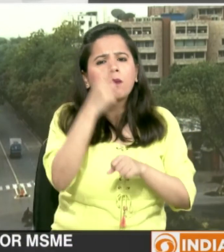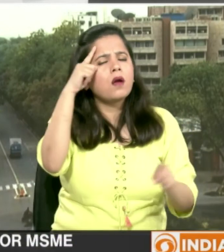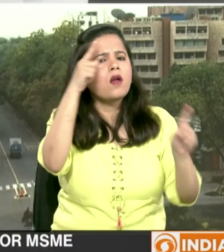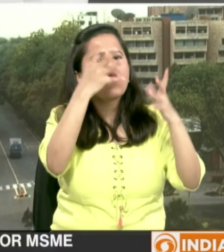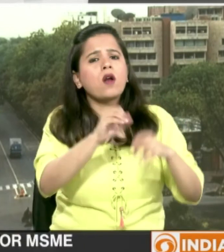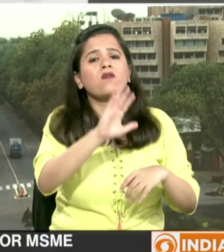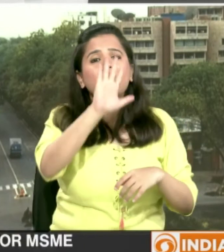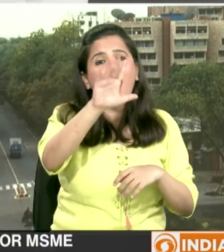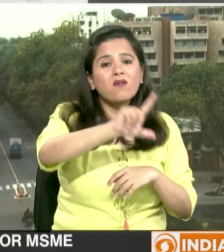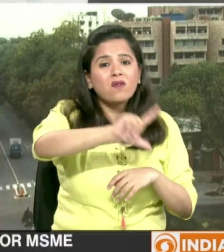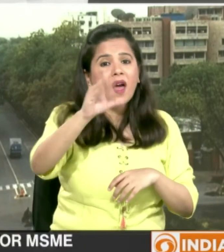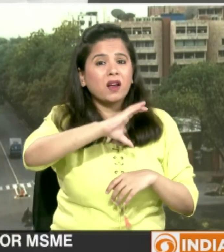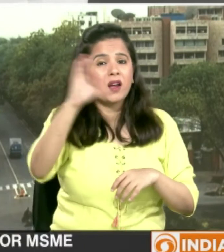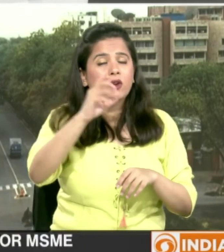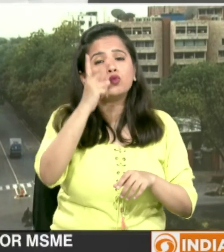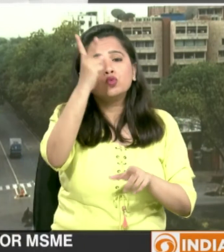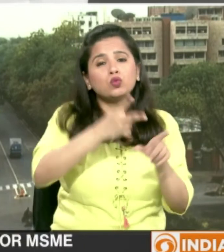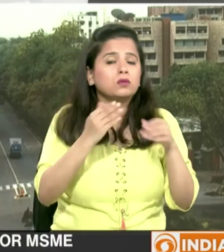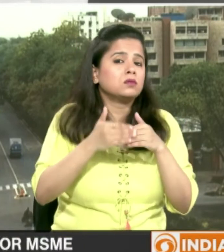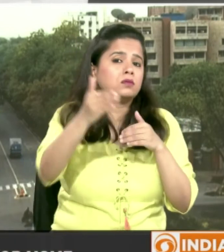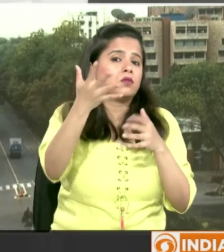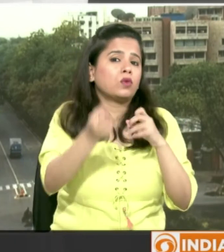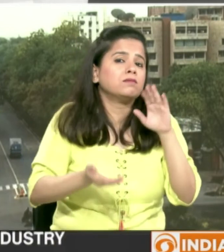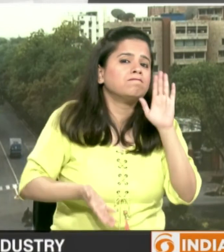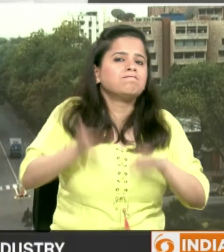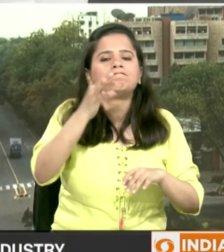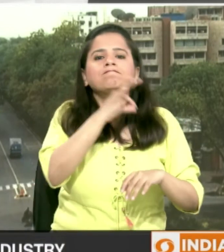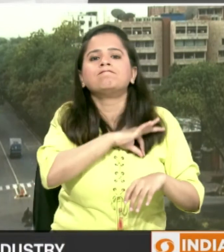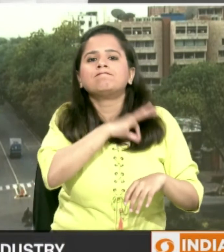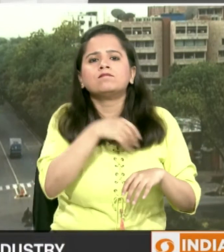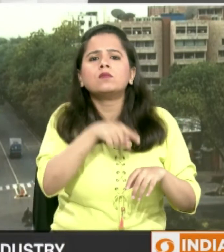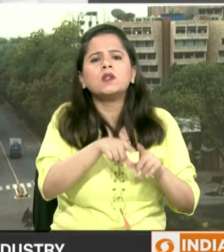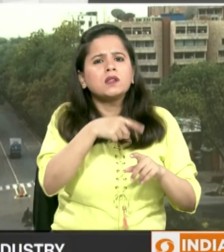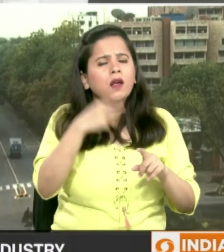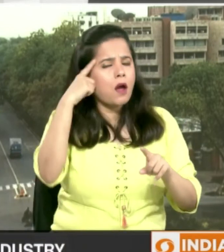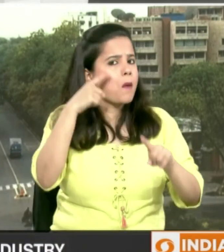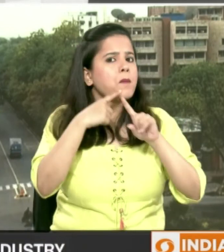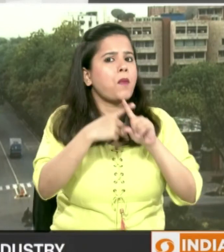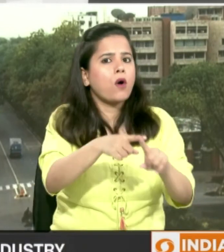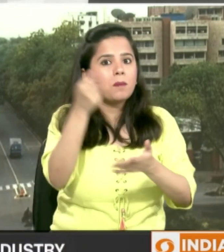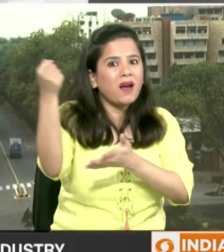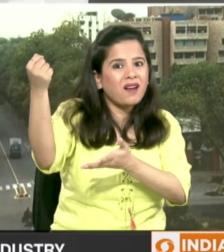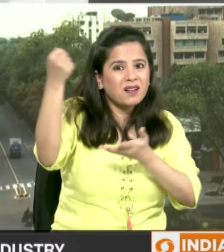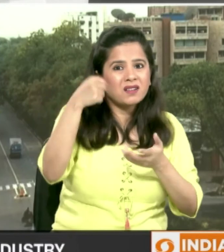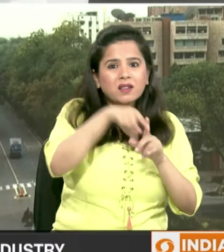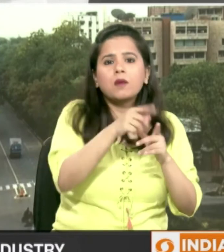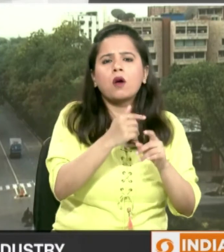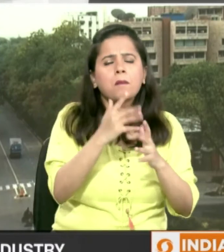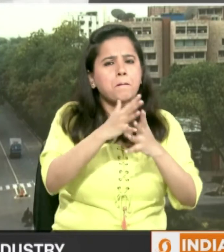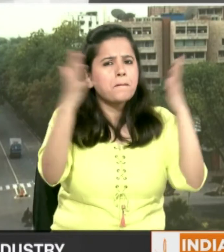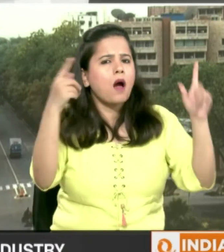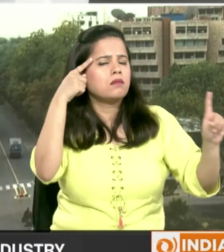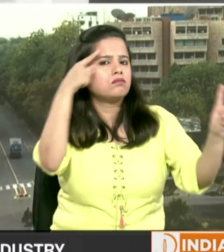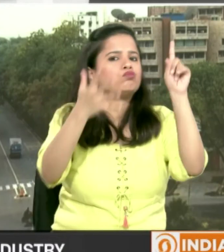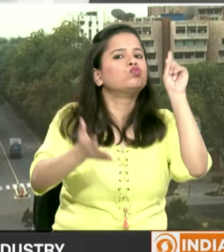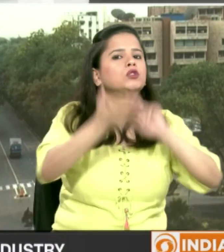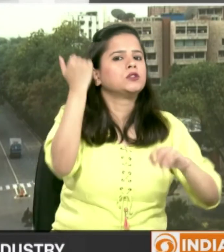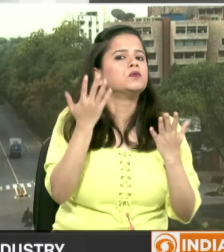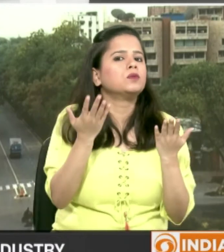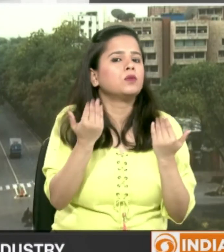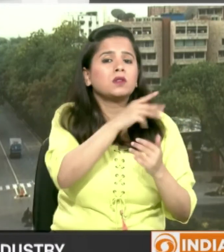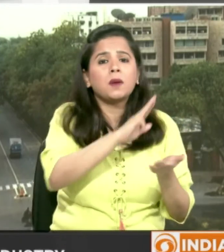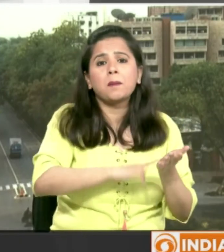lakh crore rupees in the next 2 years. Saying that the stimulus package will help achieve this target in a big way, the minister said